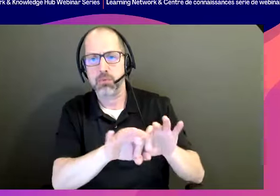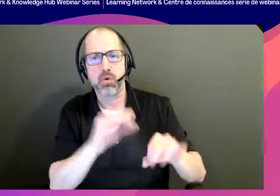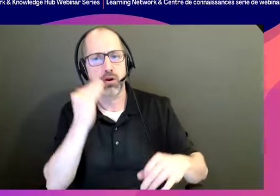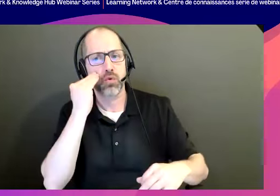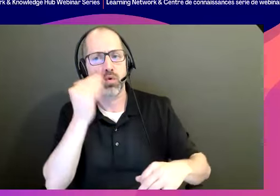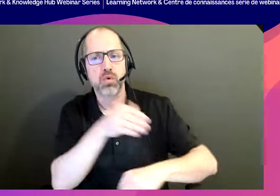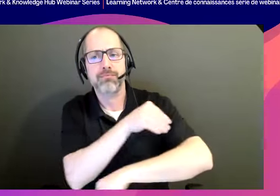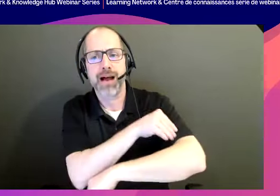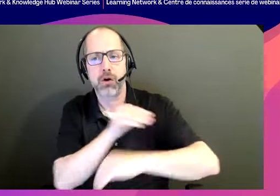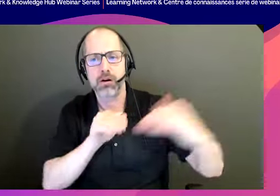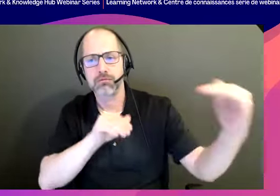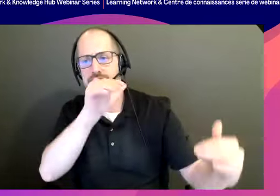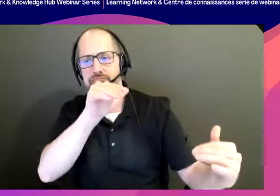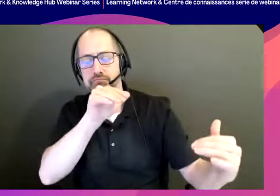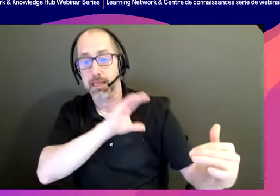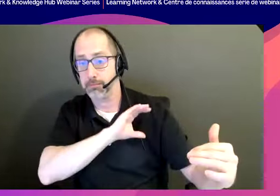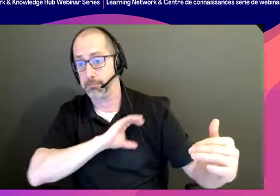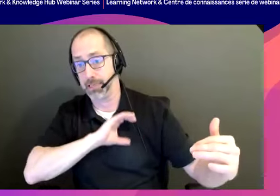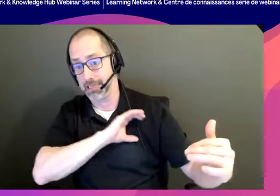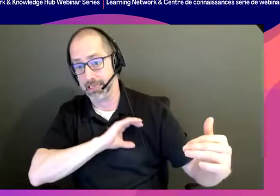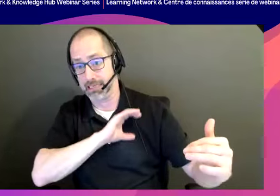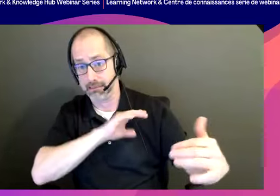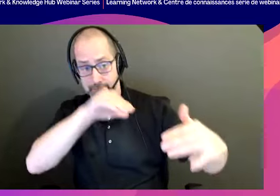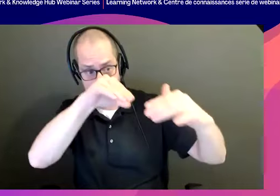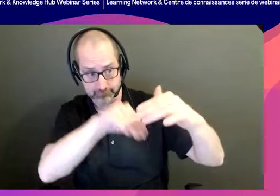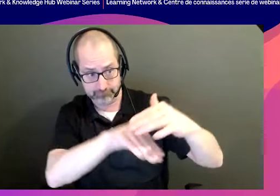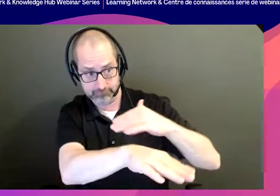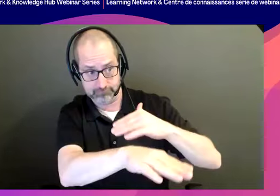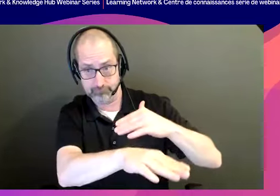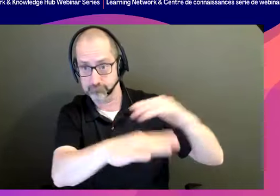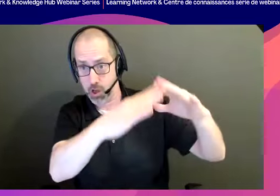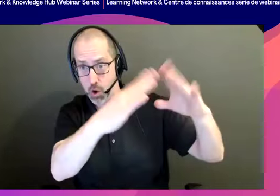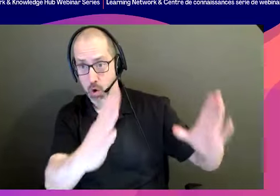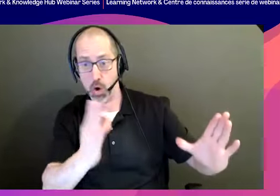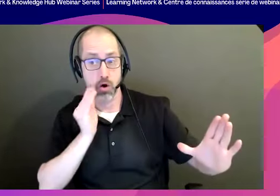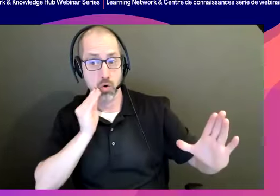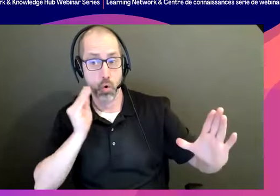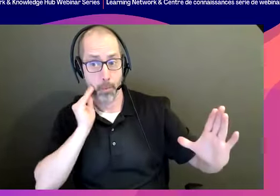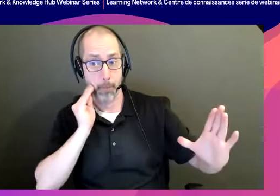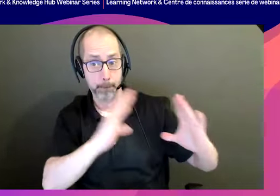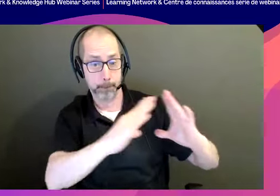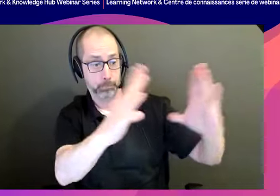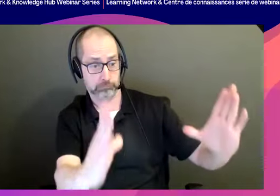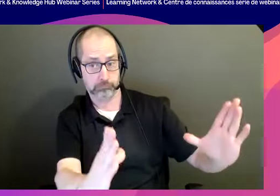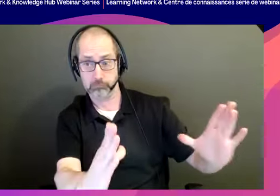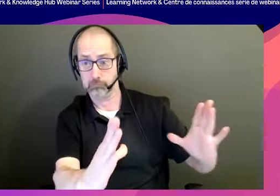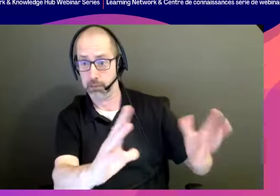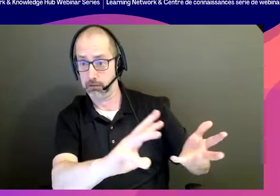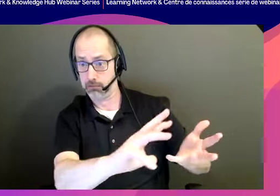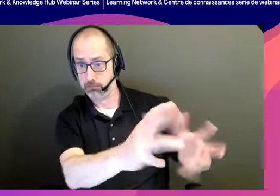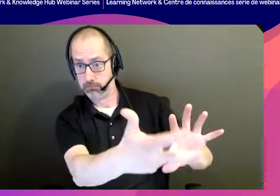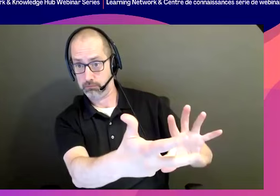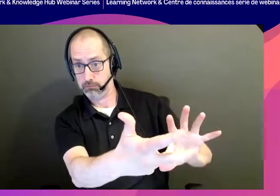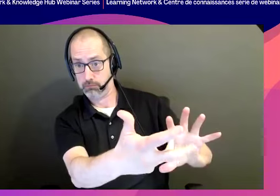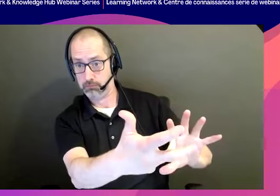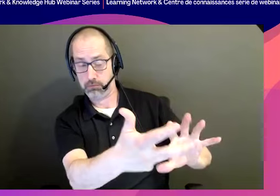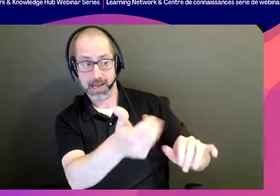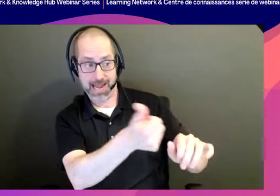differential. Police are going into a home where there's been an upset. Everyone's feeling